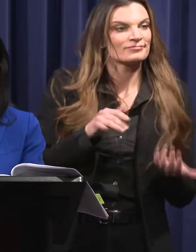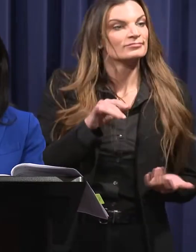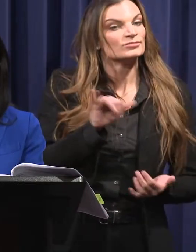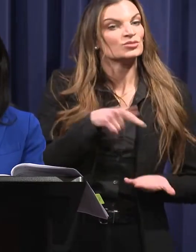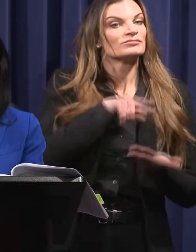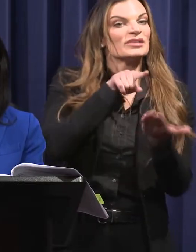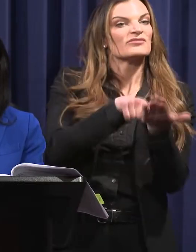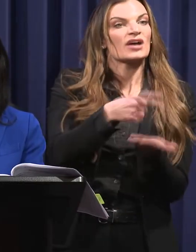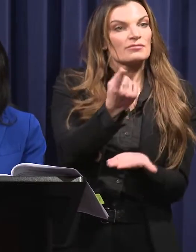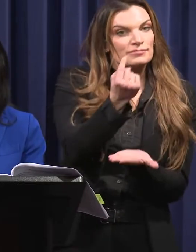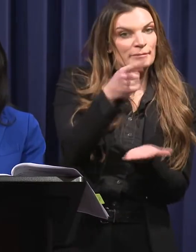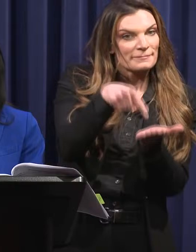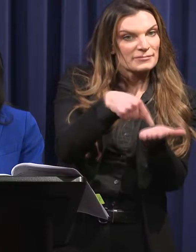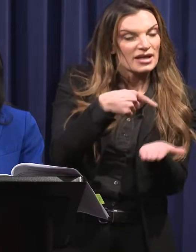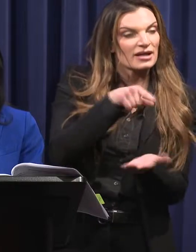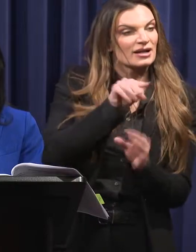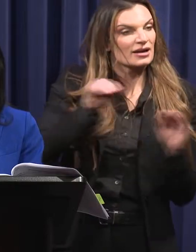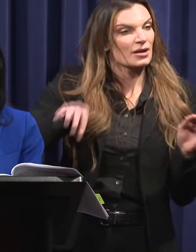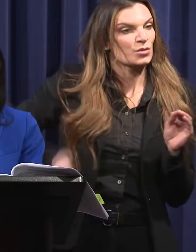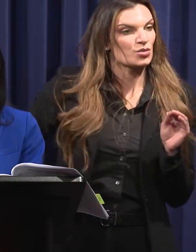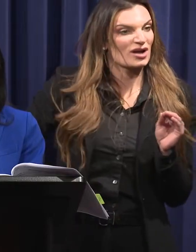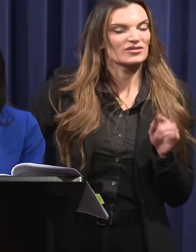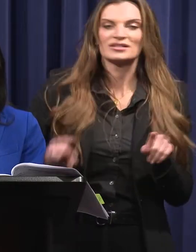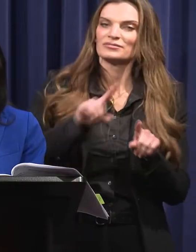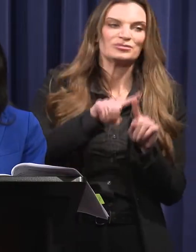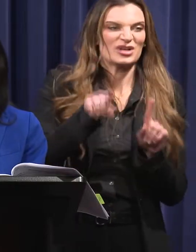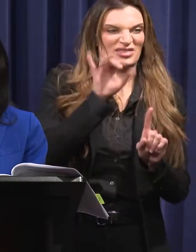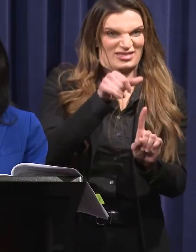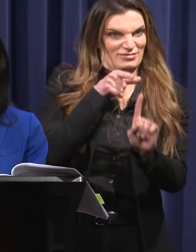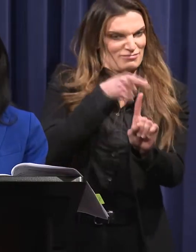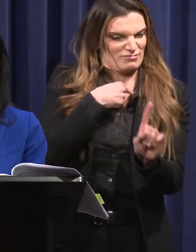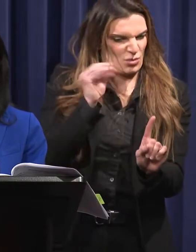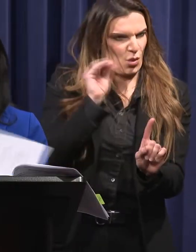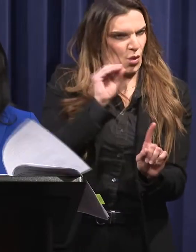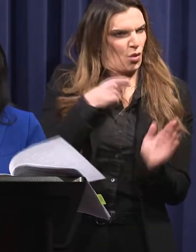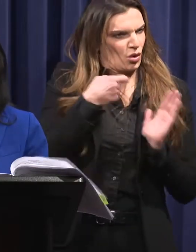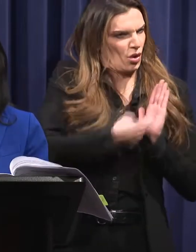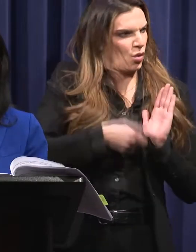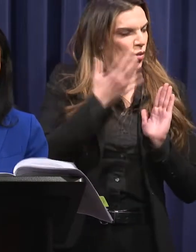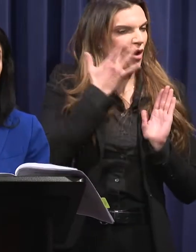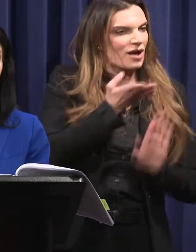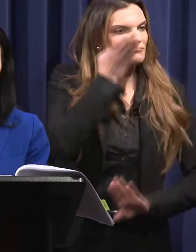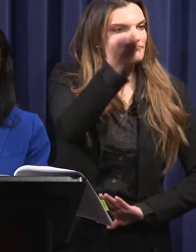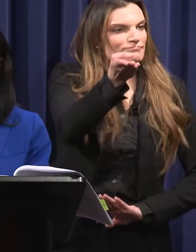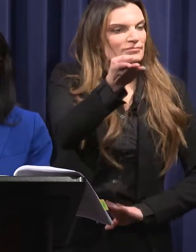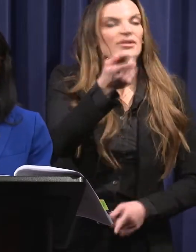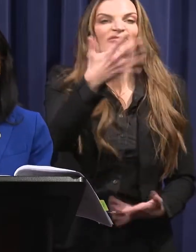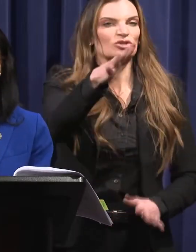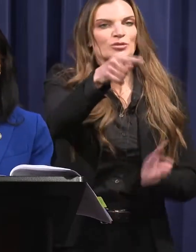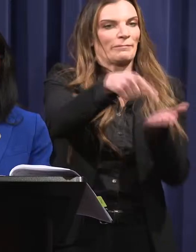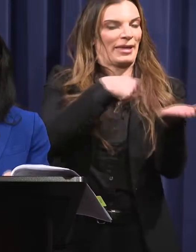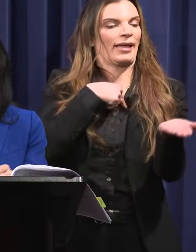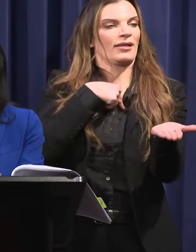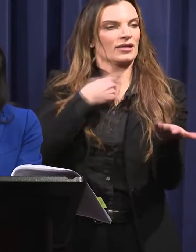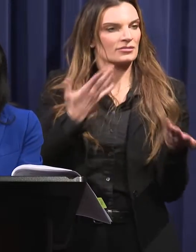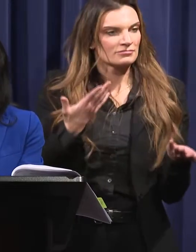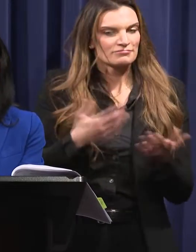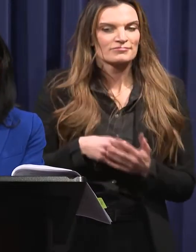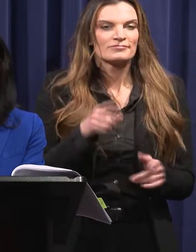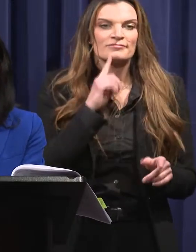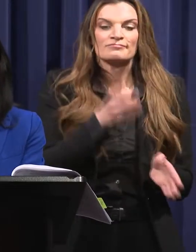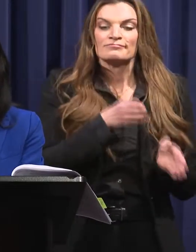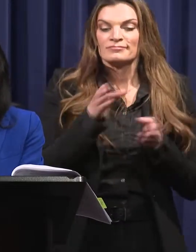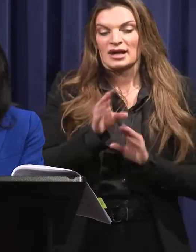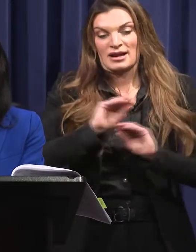and obtaining reimbursement for costs not incurred by the Menards but already paid by the nonprofit. Converting